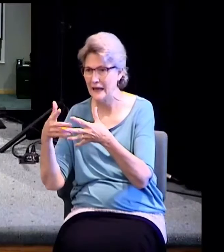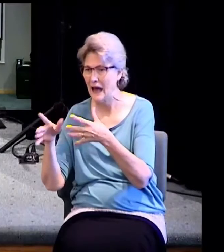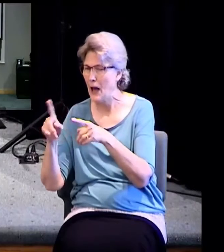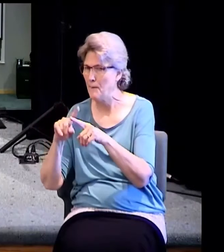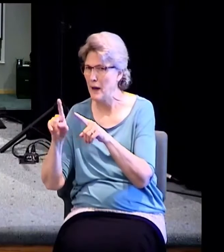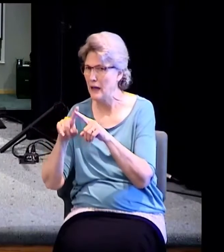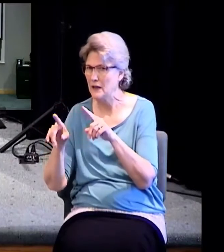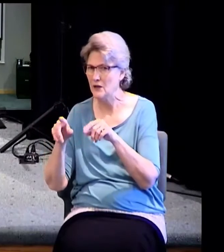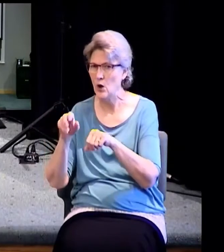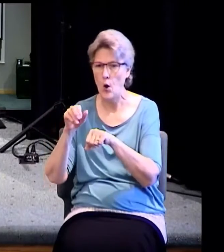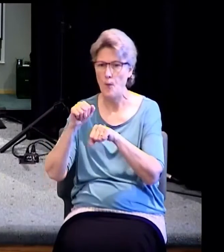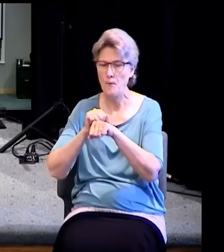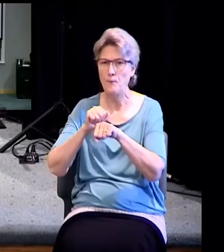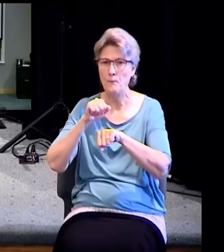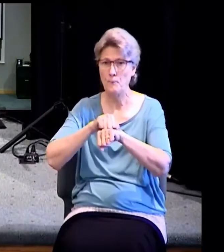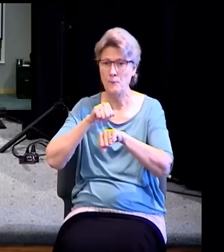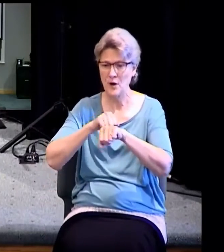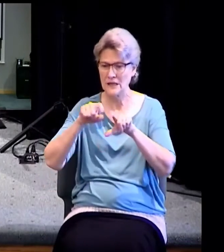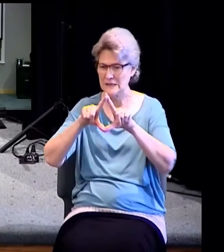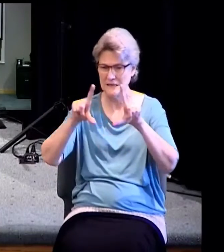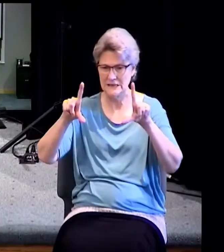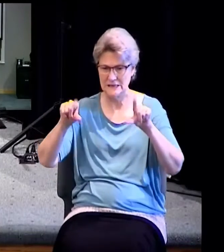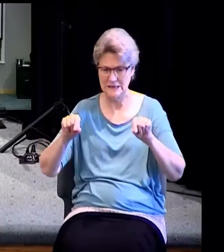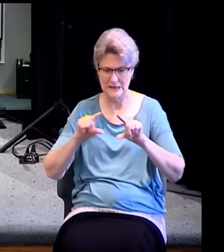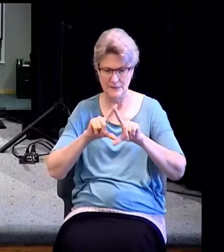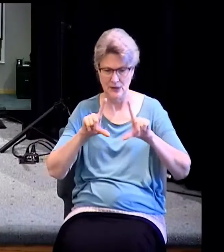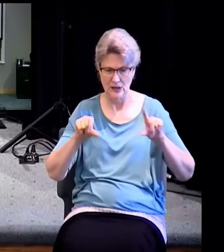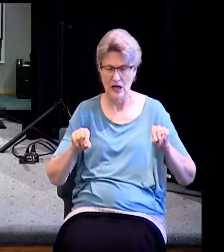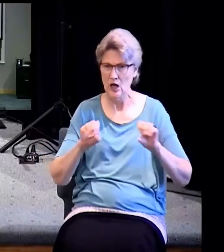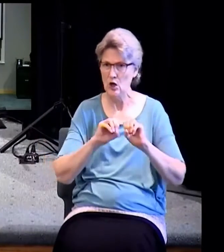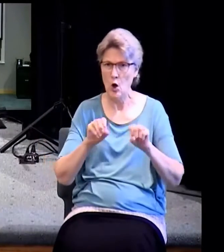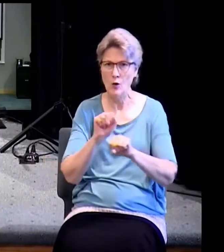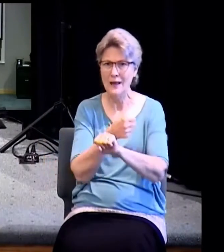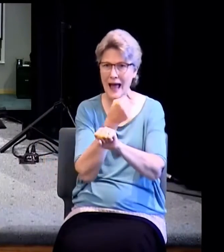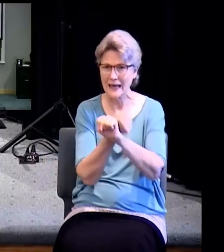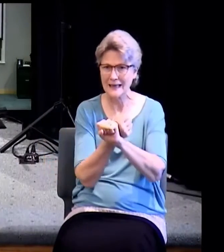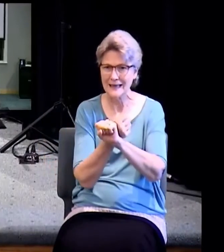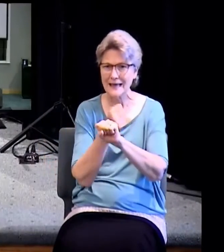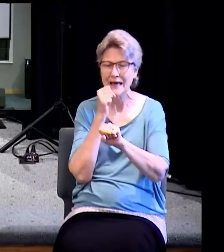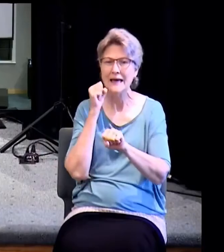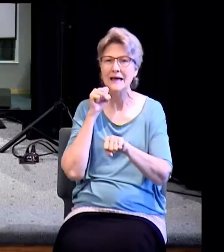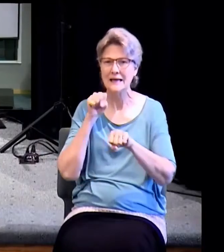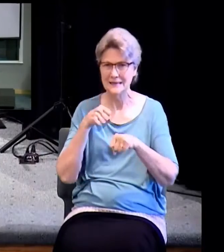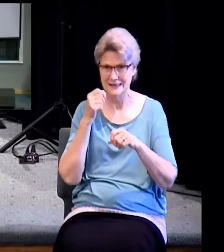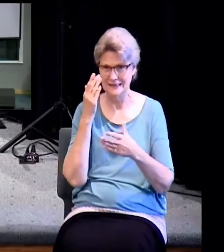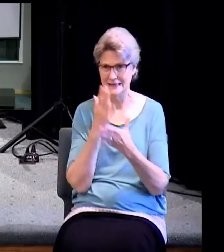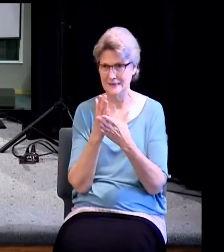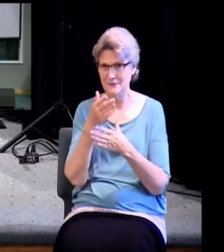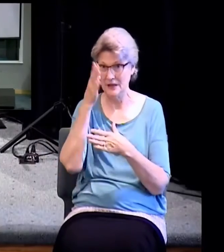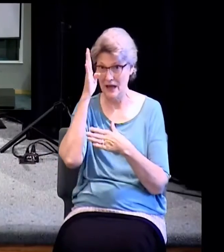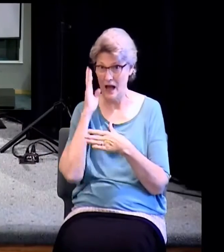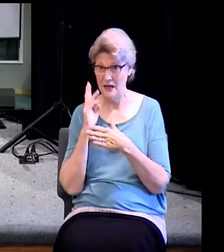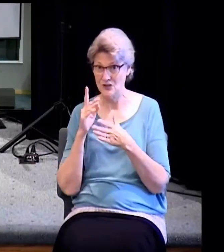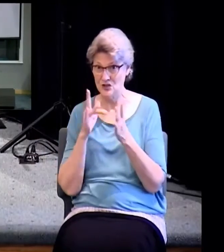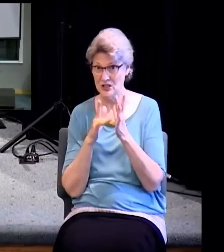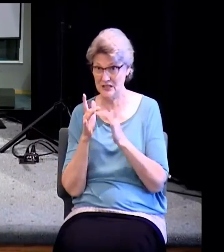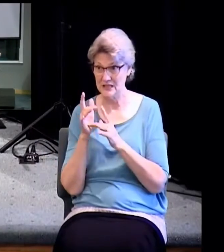going to stop Him from getting back into the city that has His name. Woo!